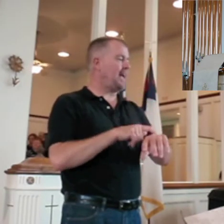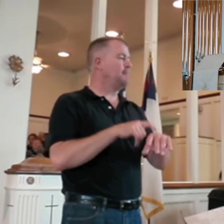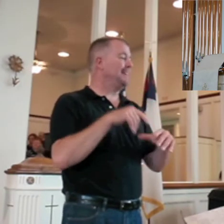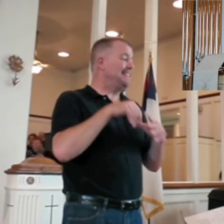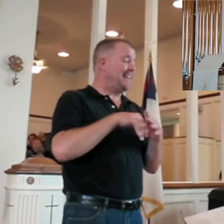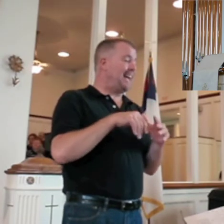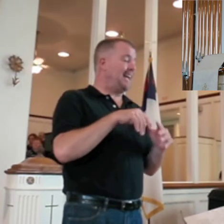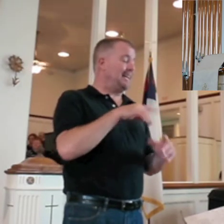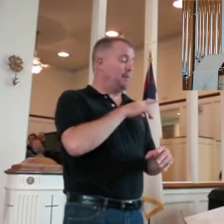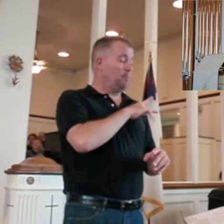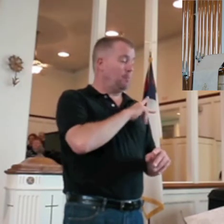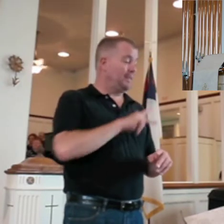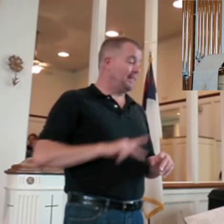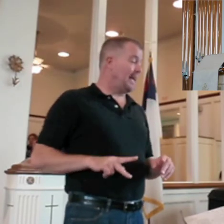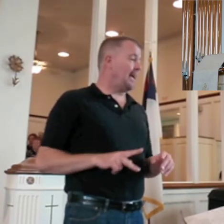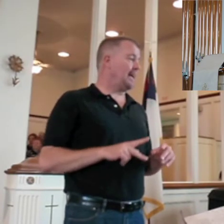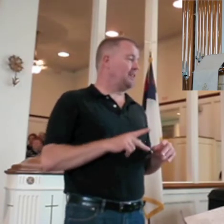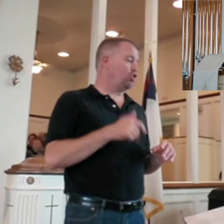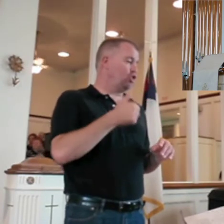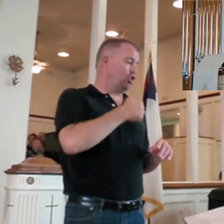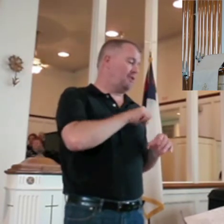was tearing her apart.